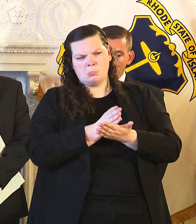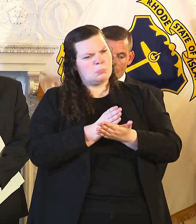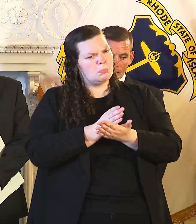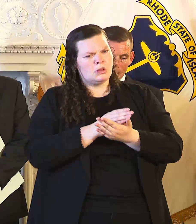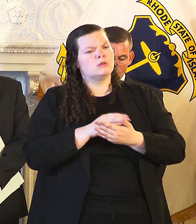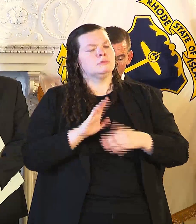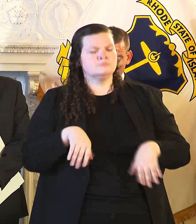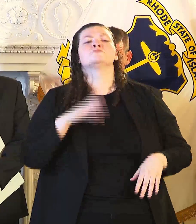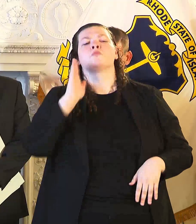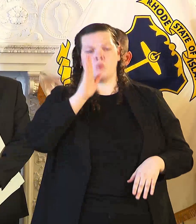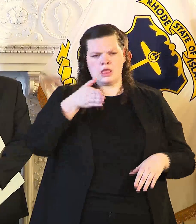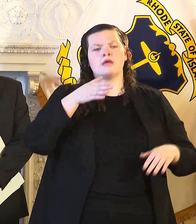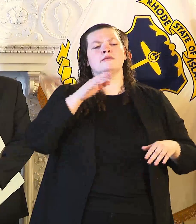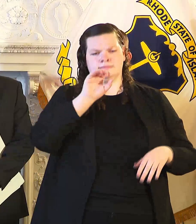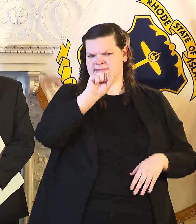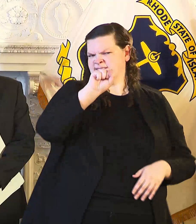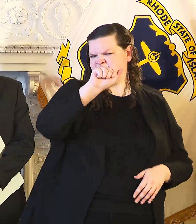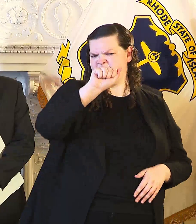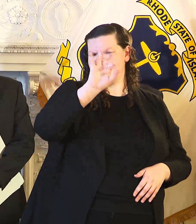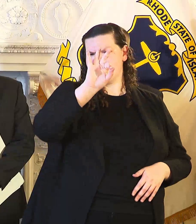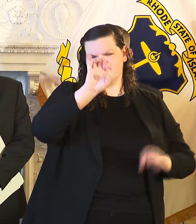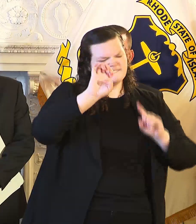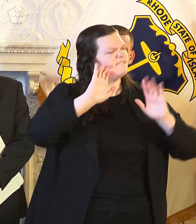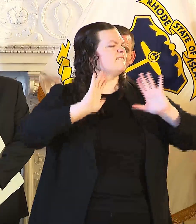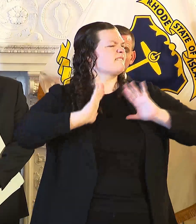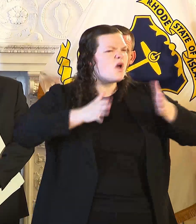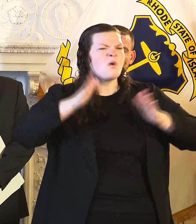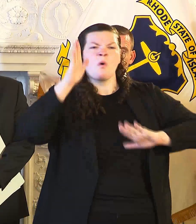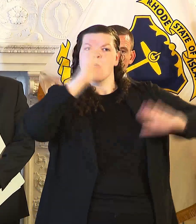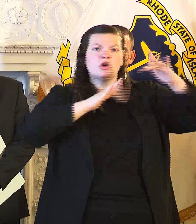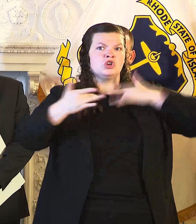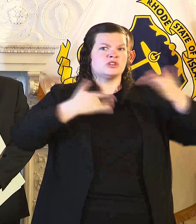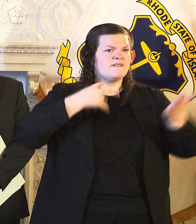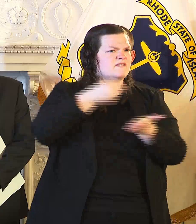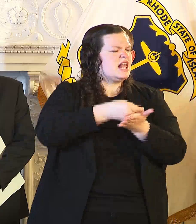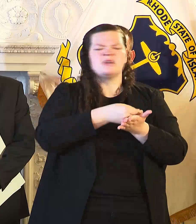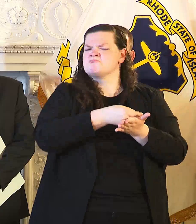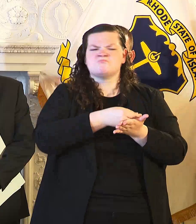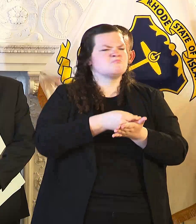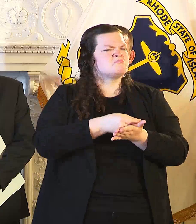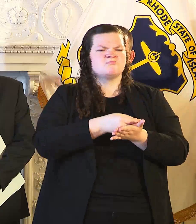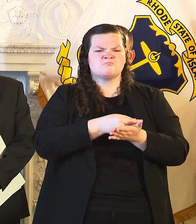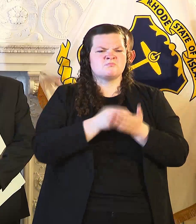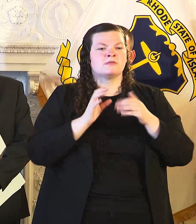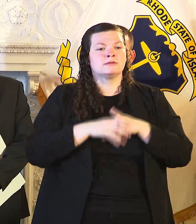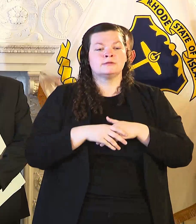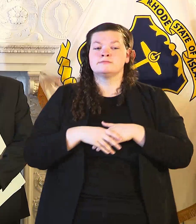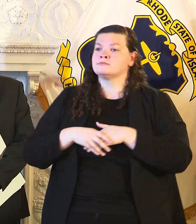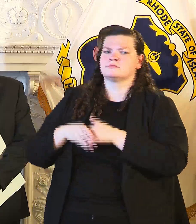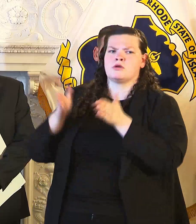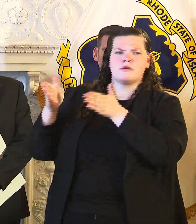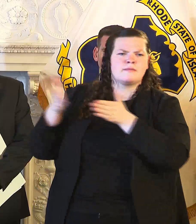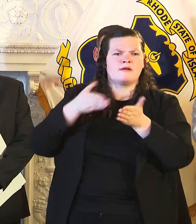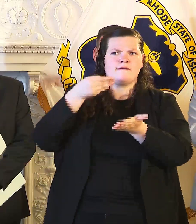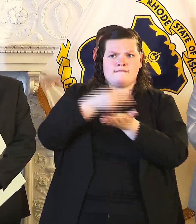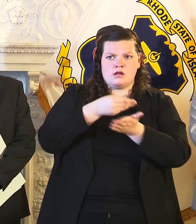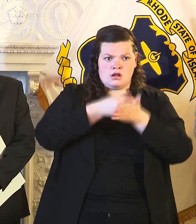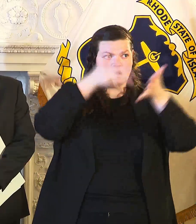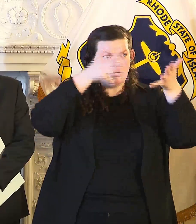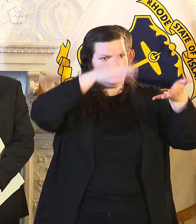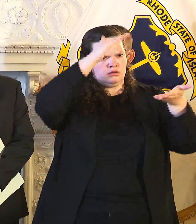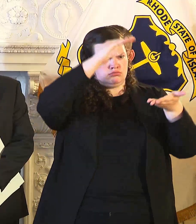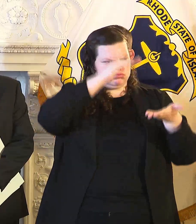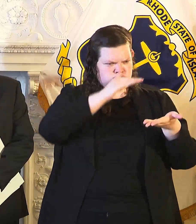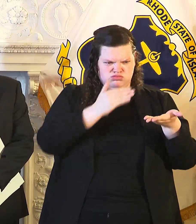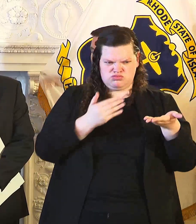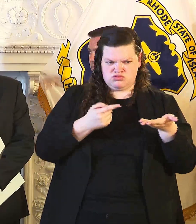safe territory relative to that issue. And what's the plan for the remaining dollars that were decided for this project that won't be